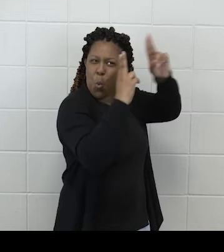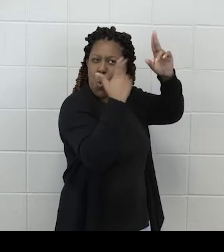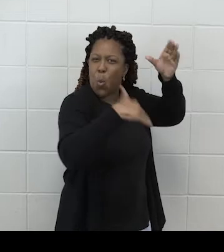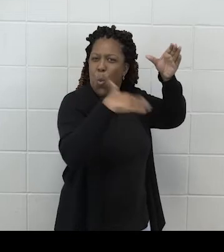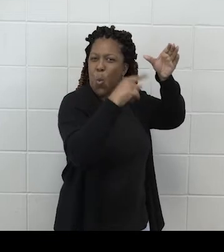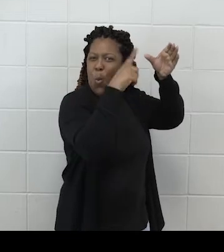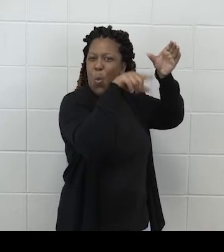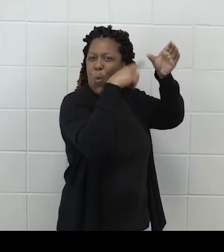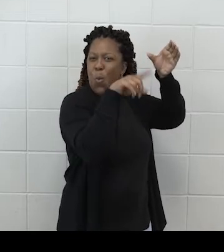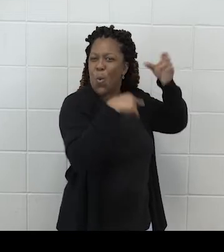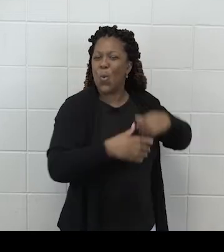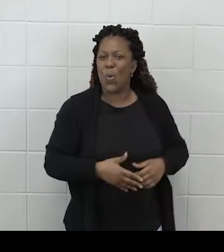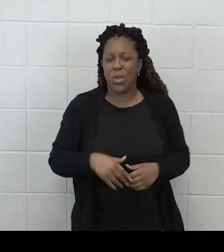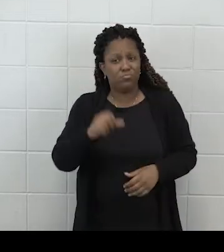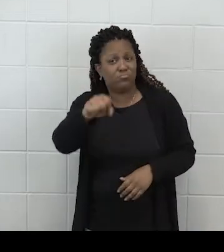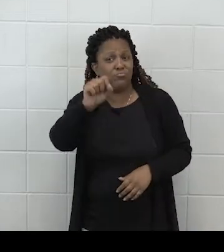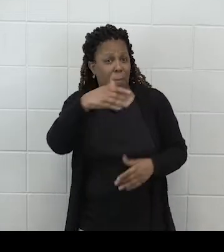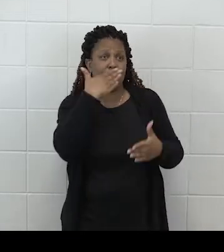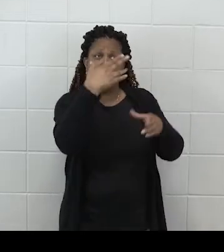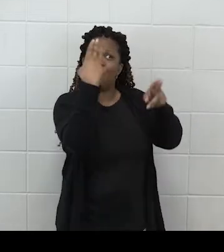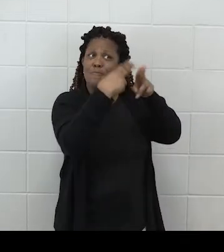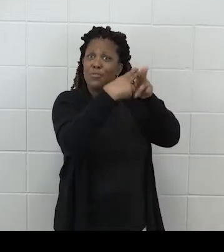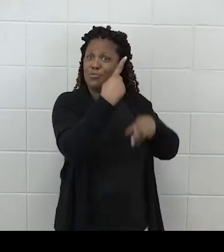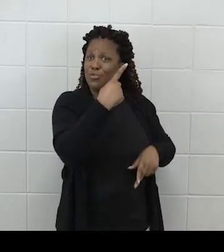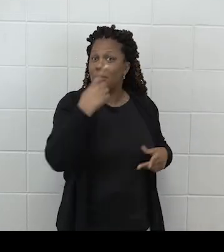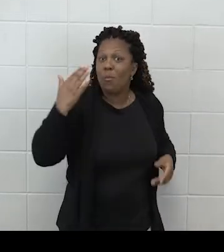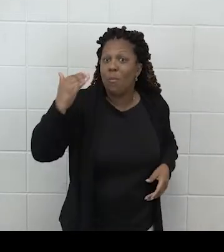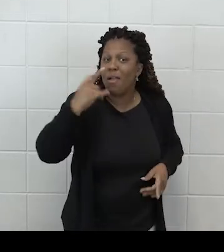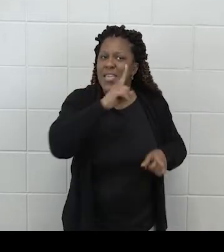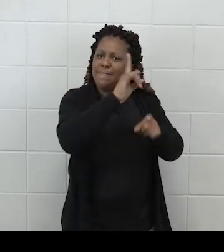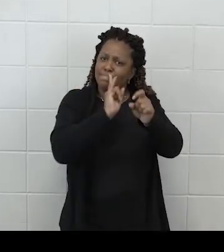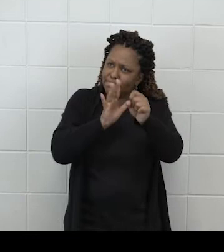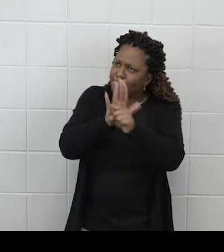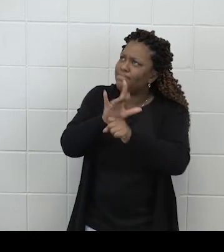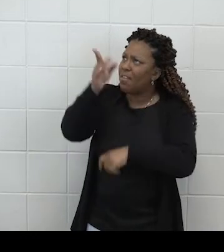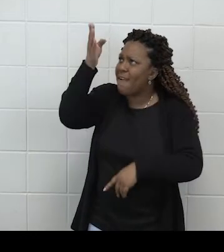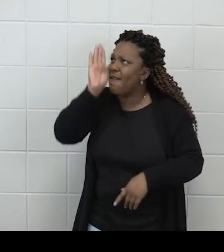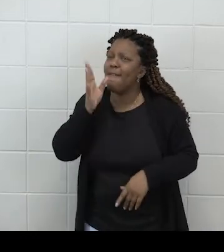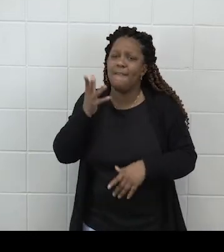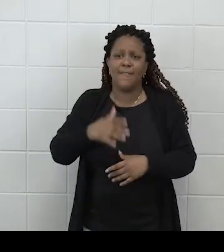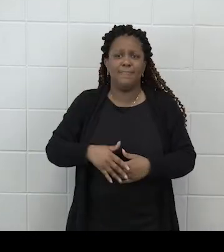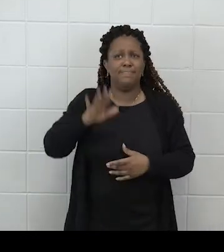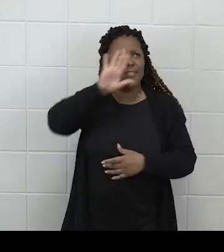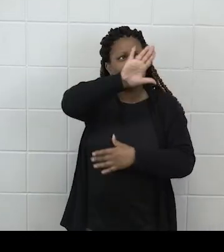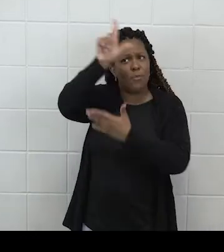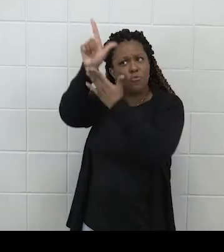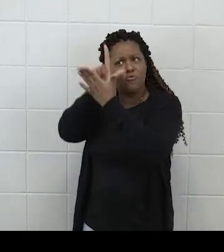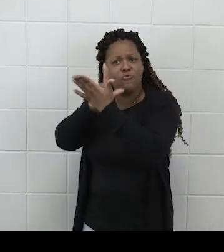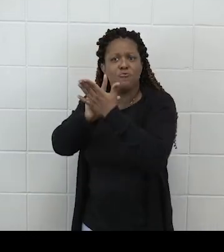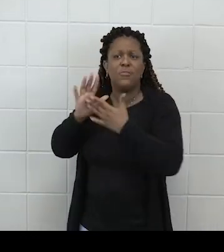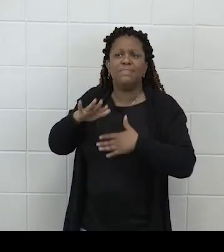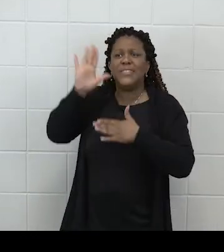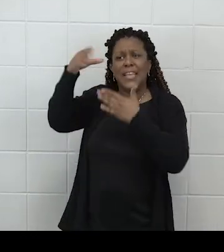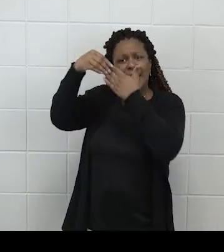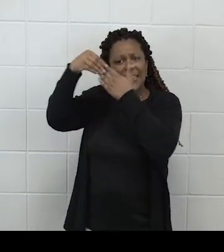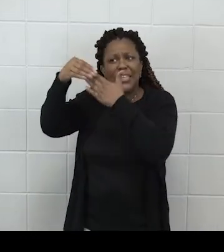about honestly because he was a man devoted to God and God's laws. He was a leader of the Jews and